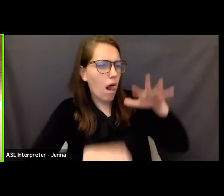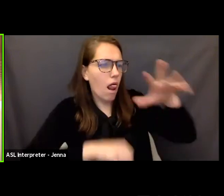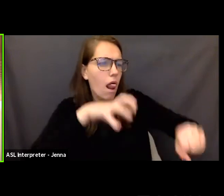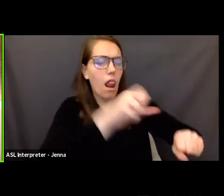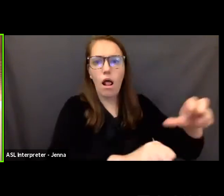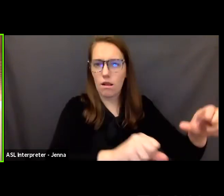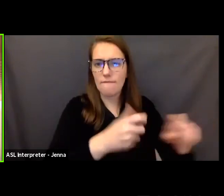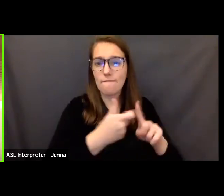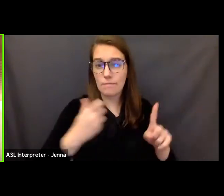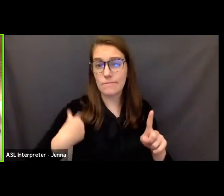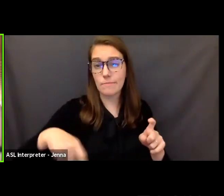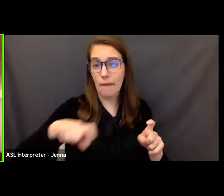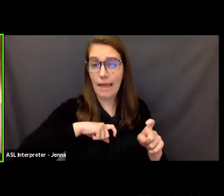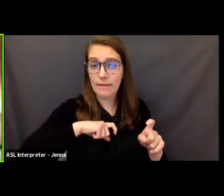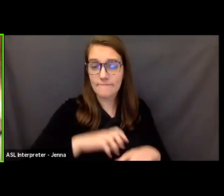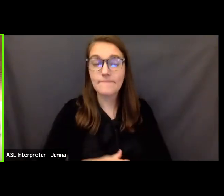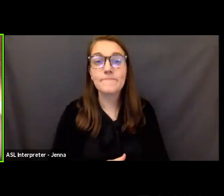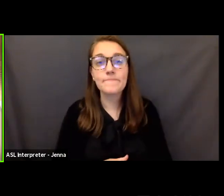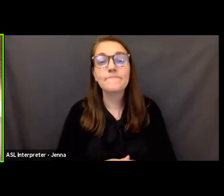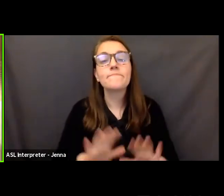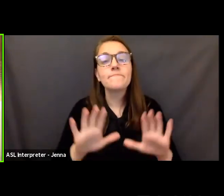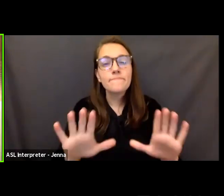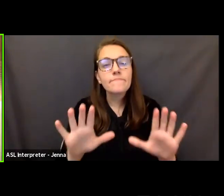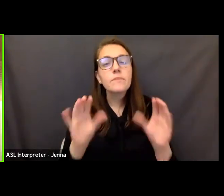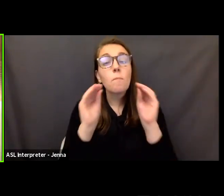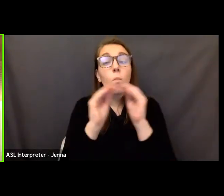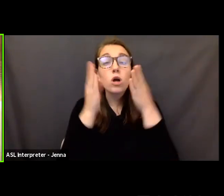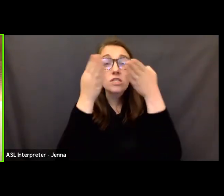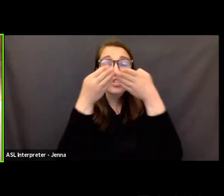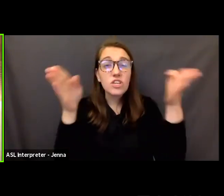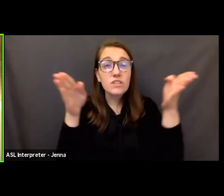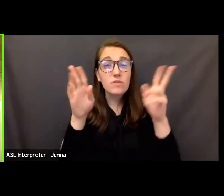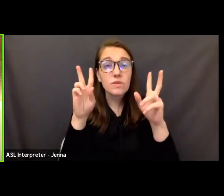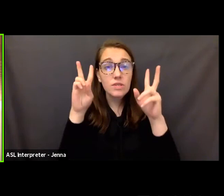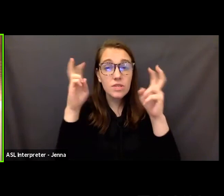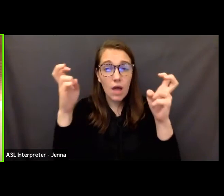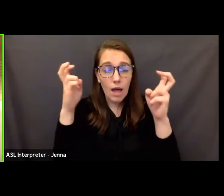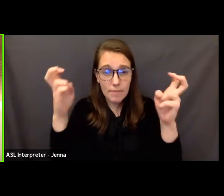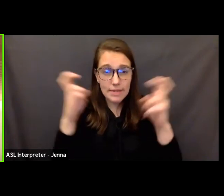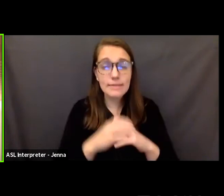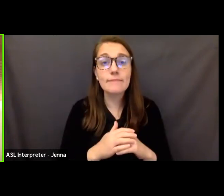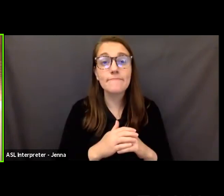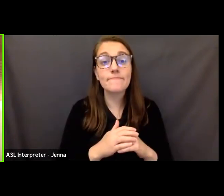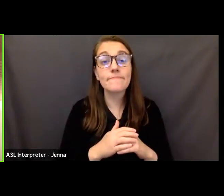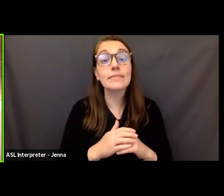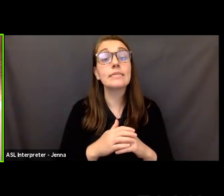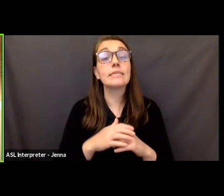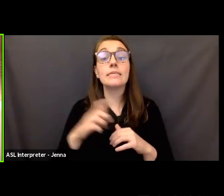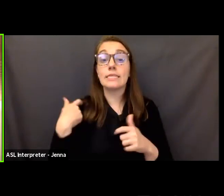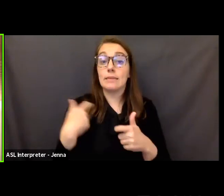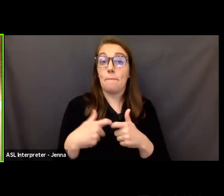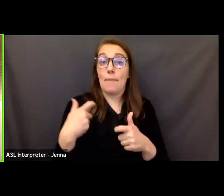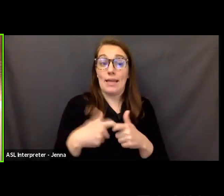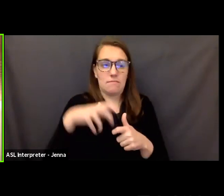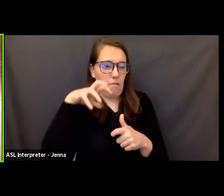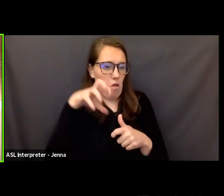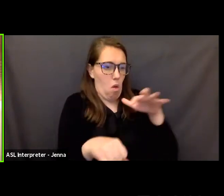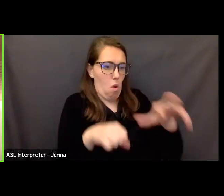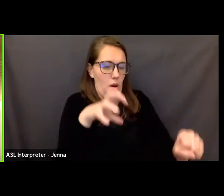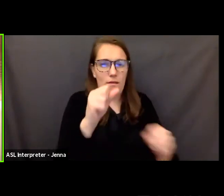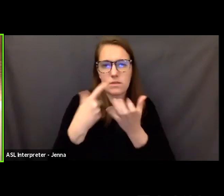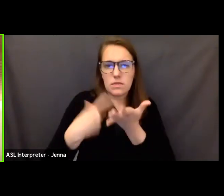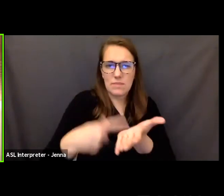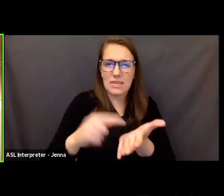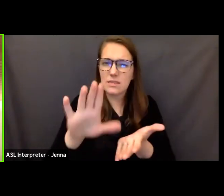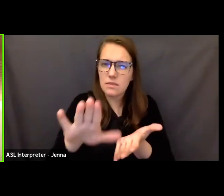So on the other hand, the more general subject of the Spanish colonial debates was the anthropological status